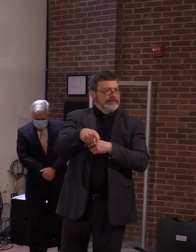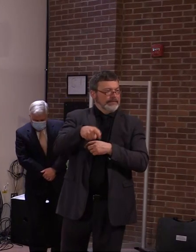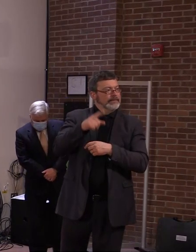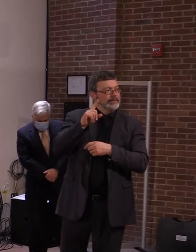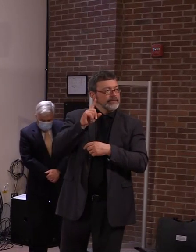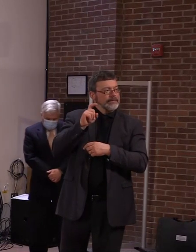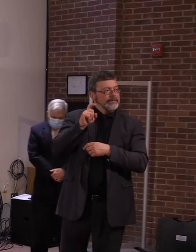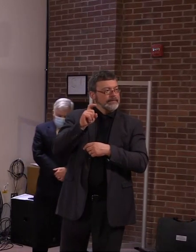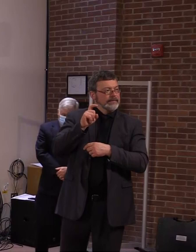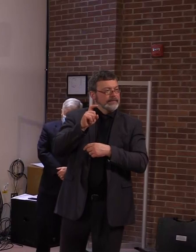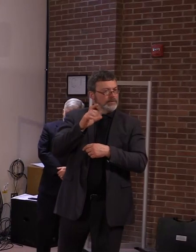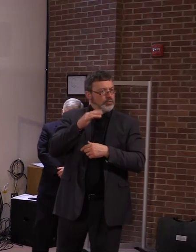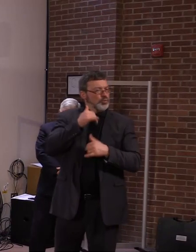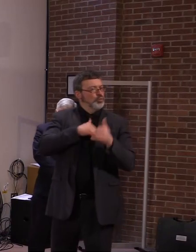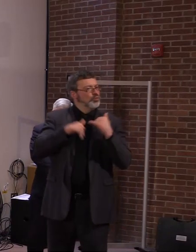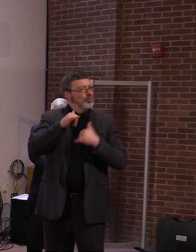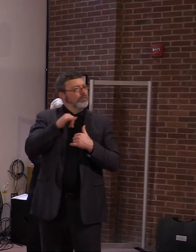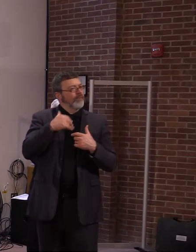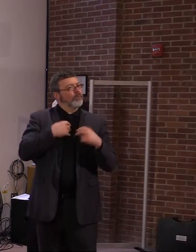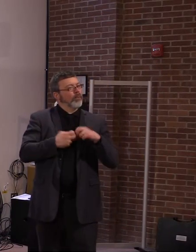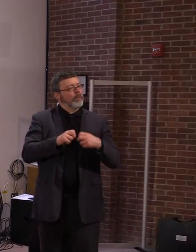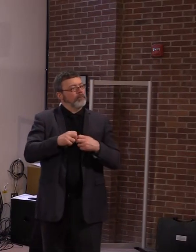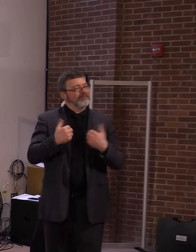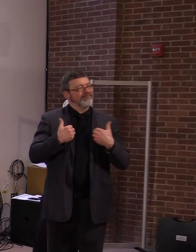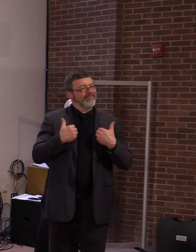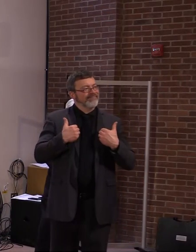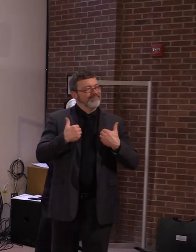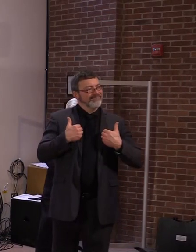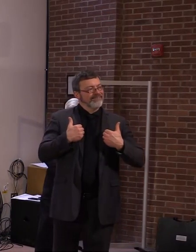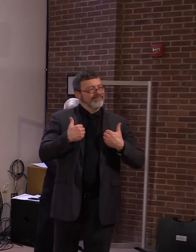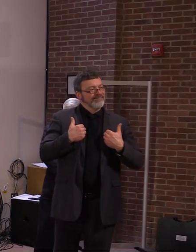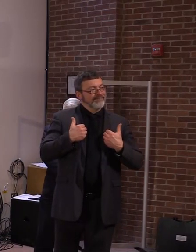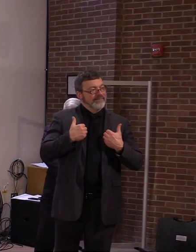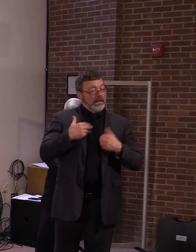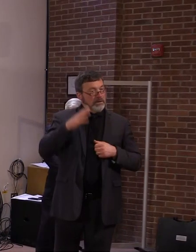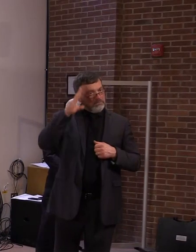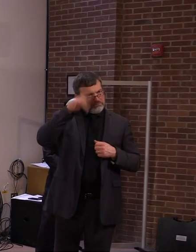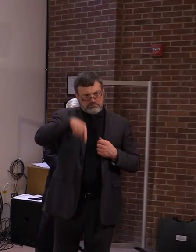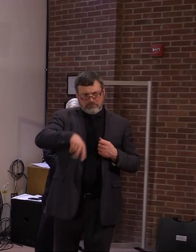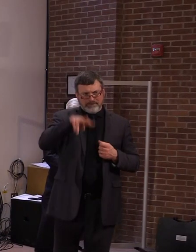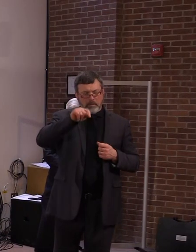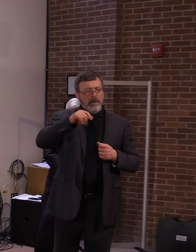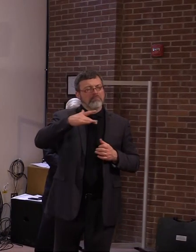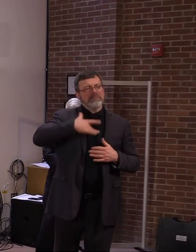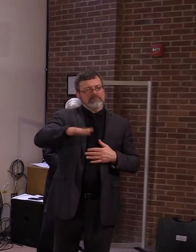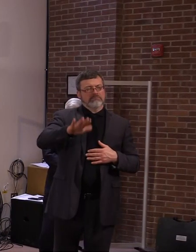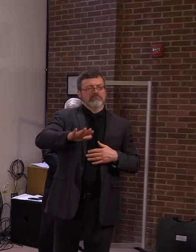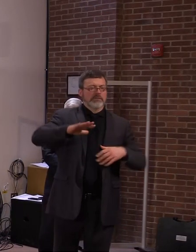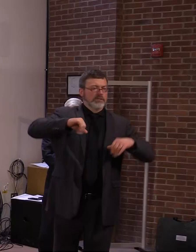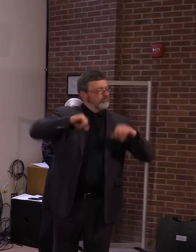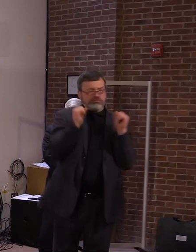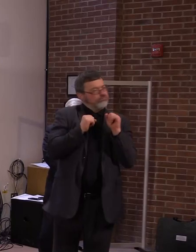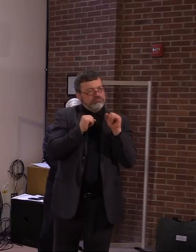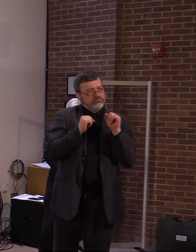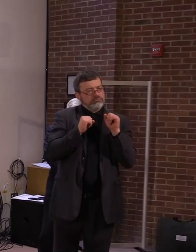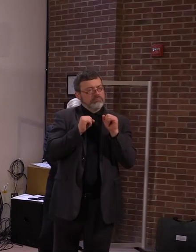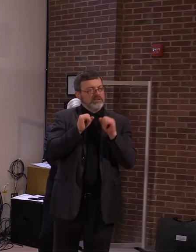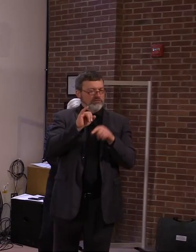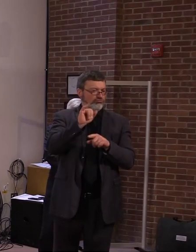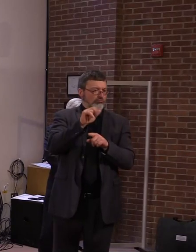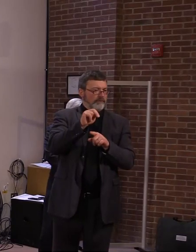an acute event here in Vermont, a severe cold snap, that we could run into the similar problem where there wasn't